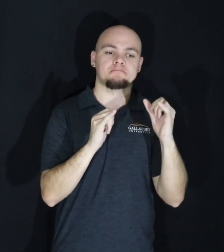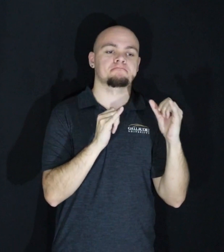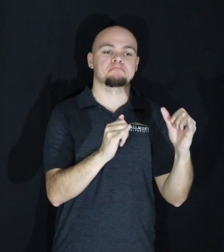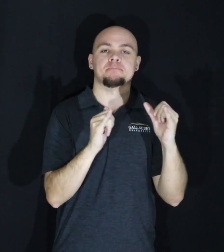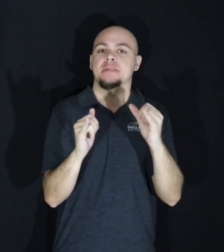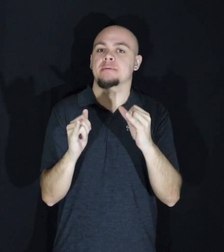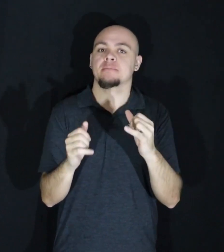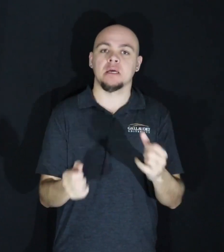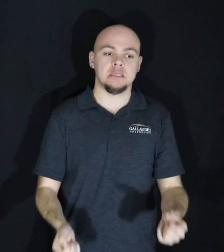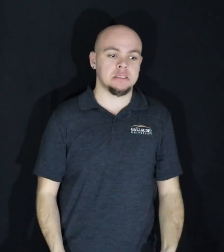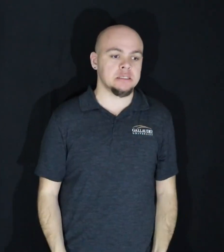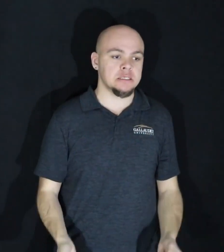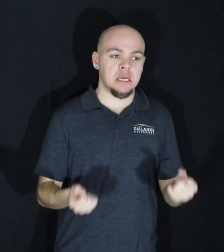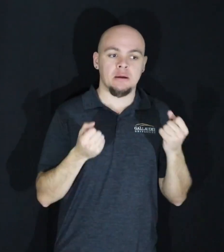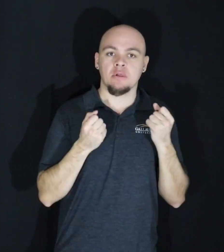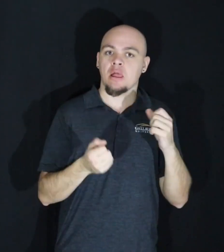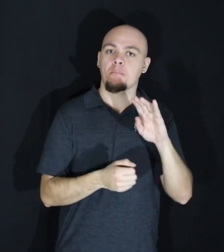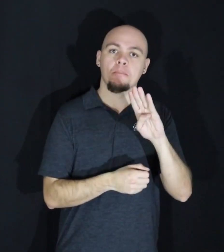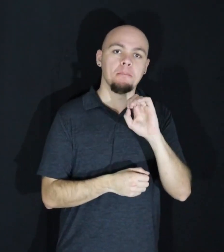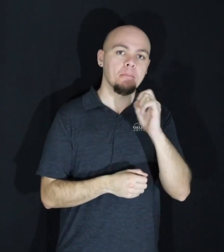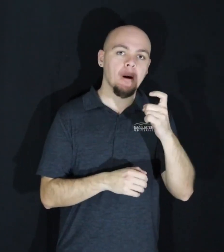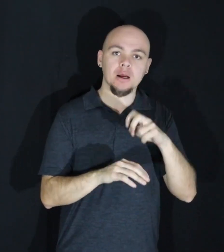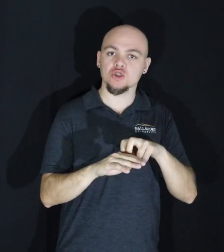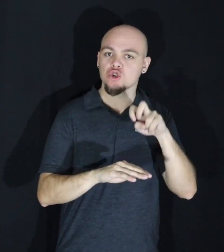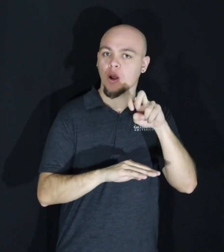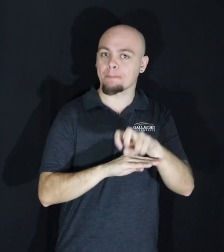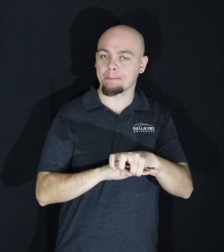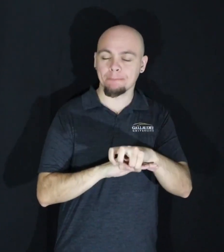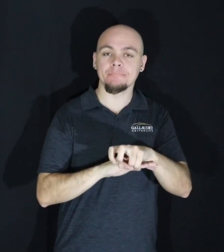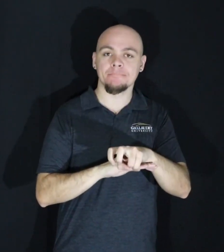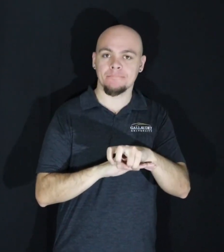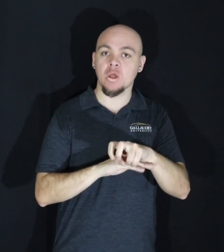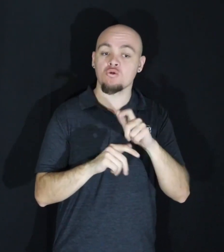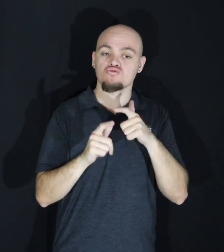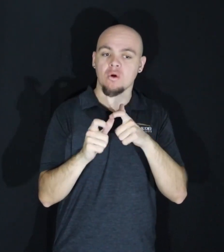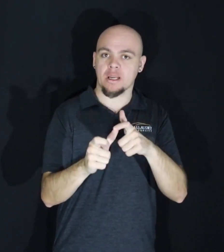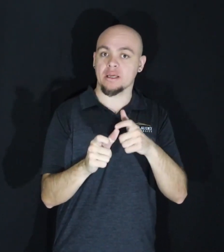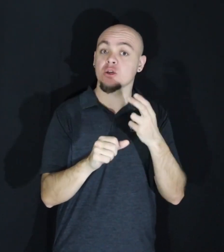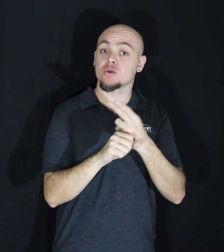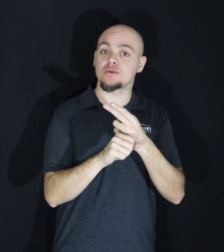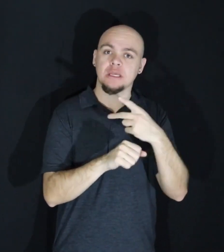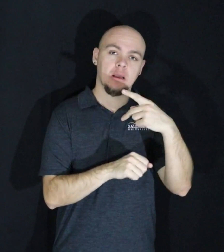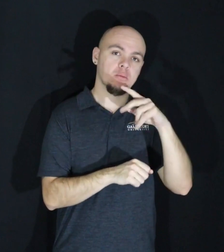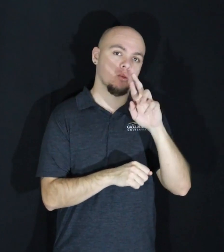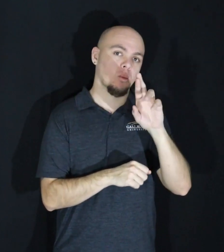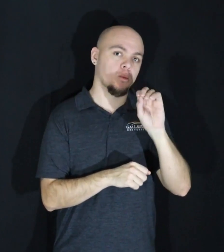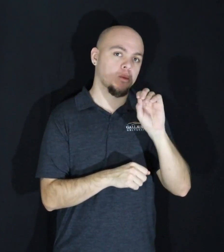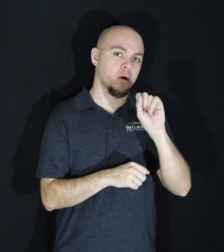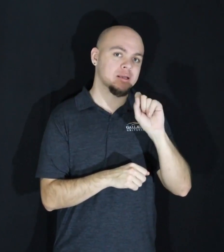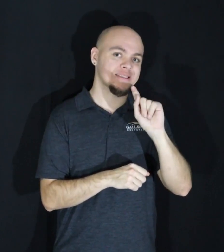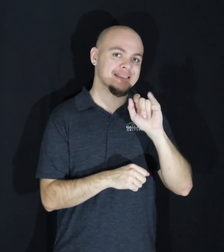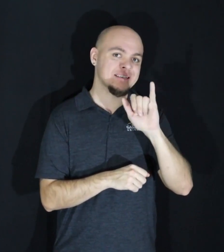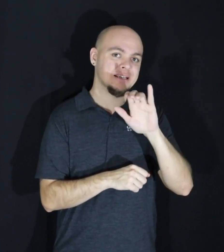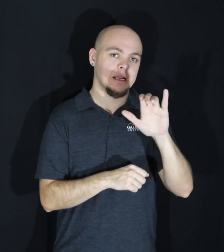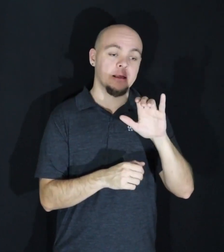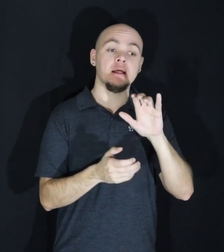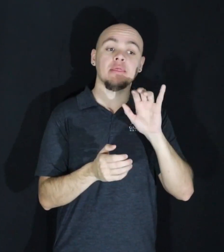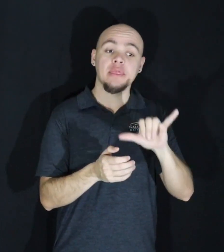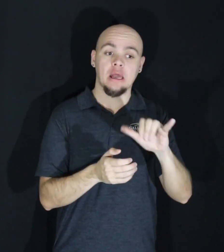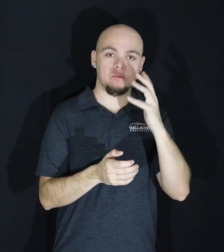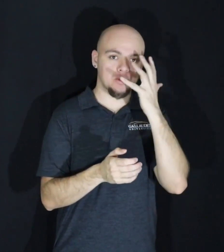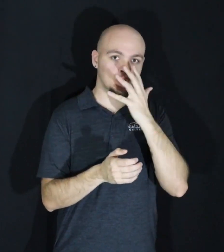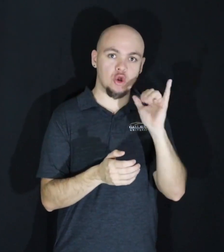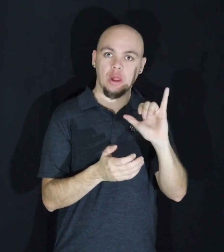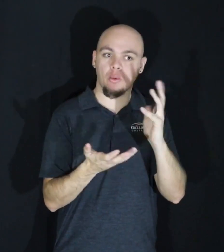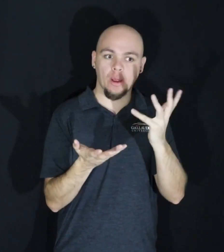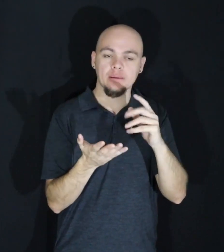doing deadlifts, box jumps, and running, all with a prosthetic on. This is what a no excuse mentality truly looked like.